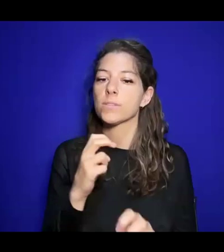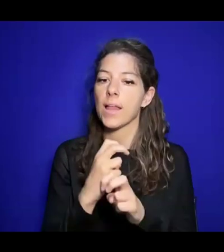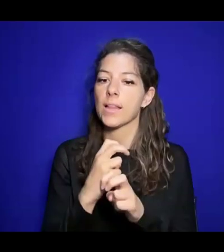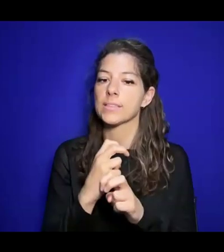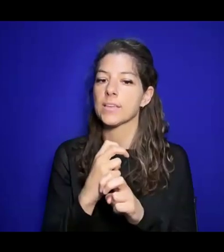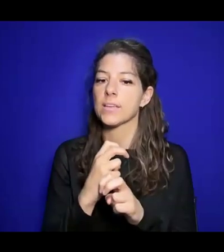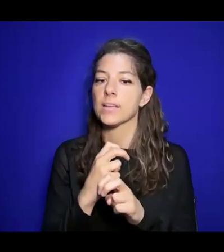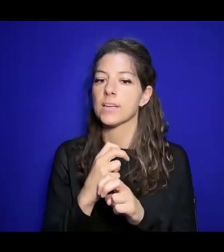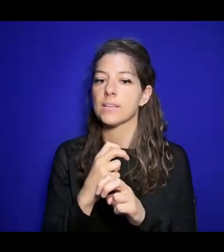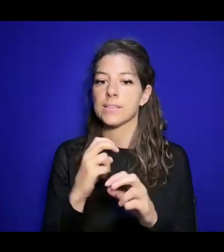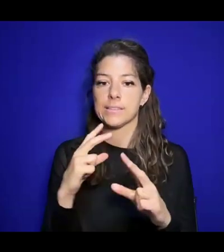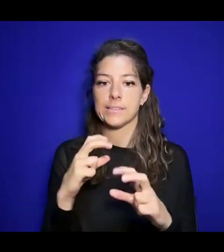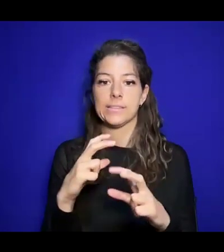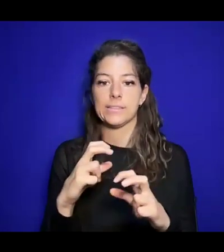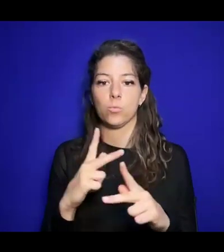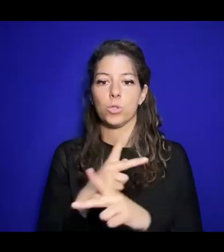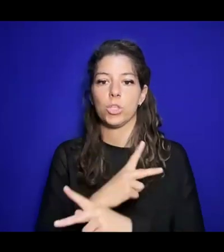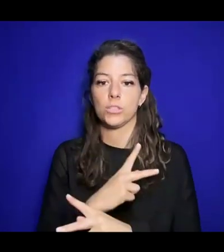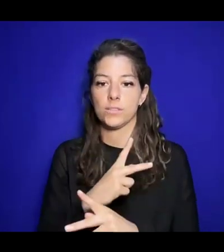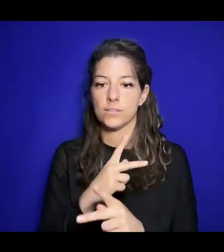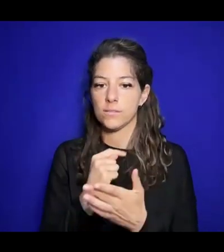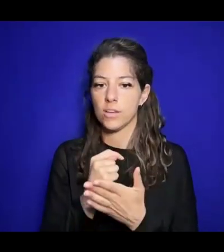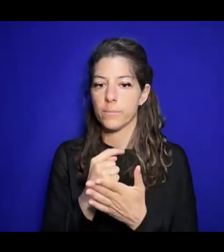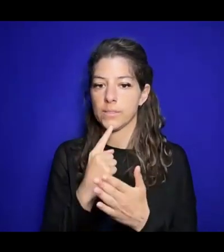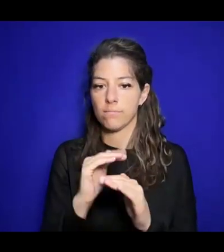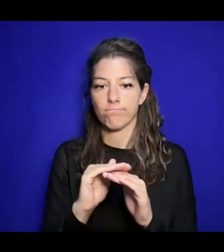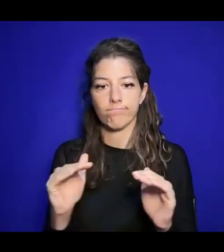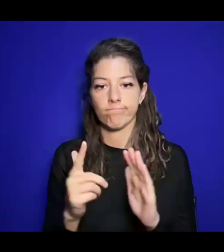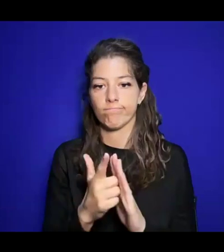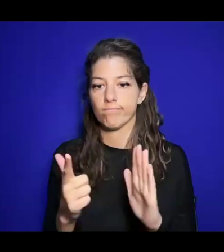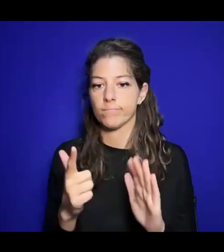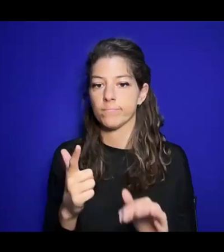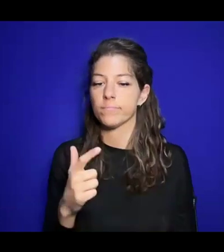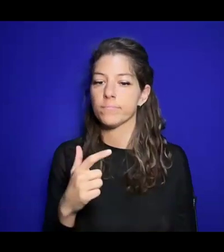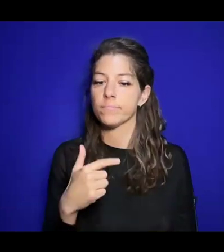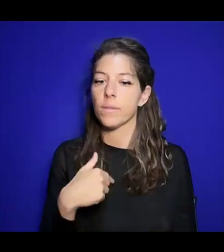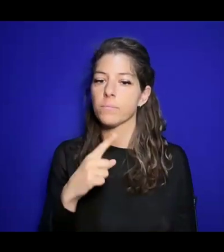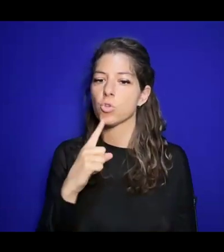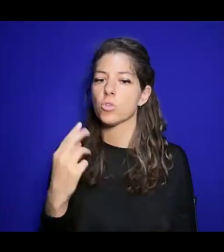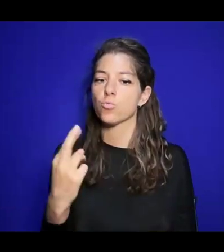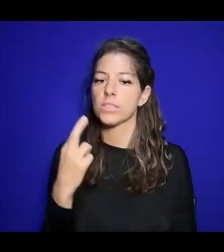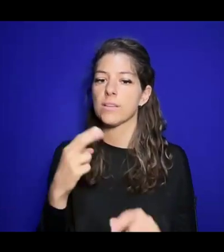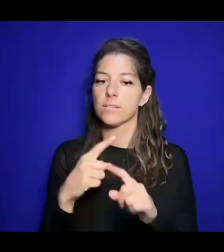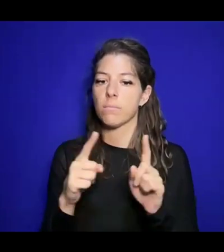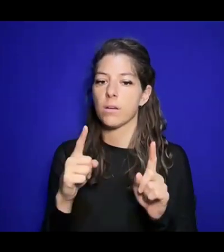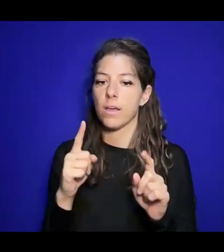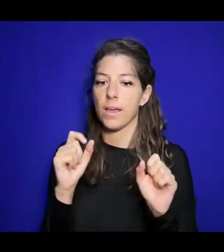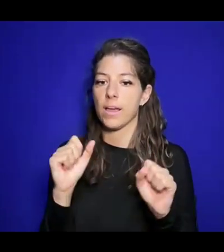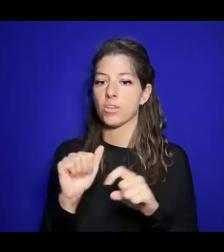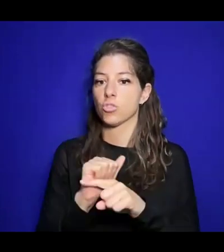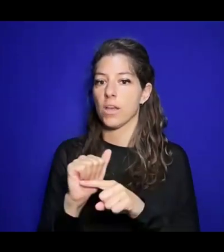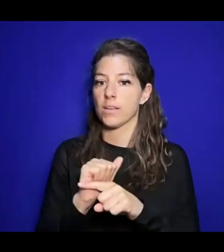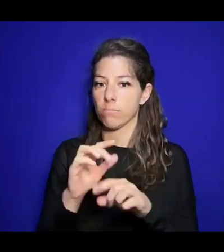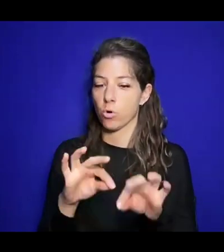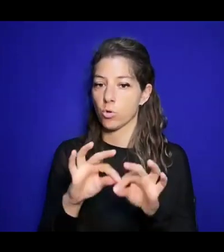his spasms got worse, and the therapist said he could no longer use it. I'm sure there's reasons, but she thought exercise was